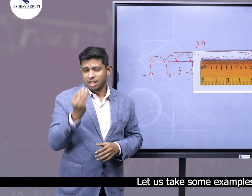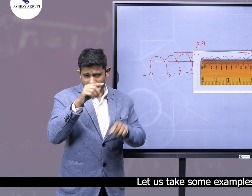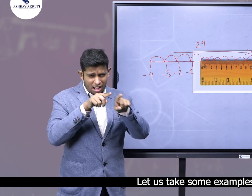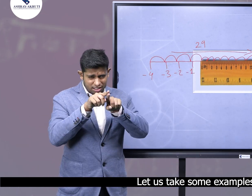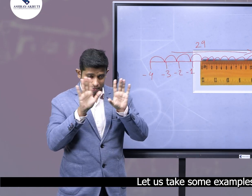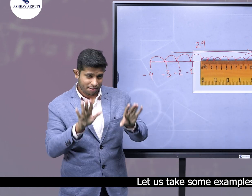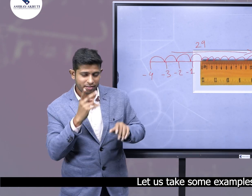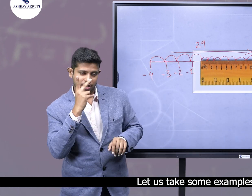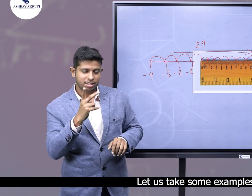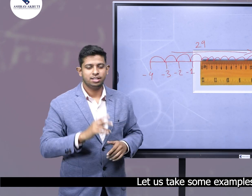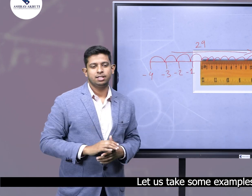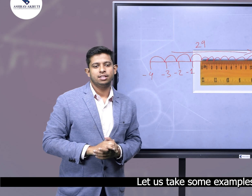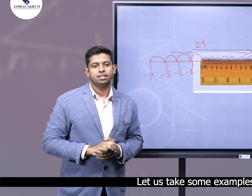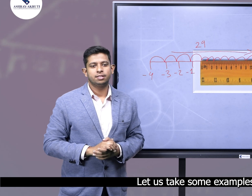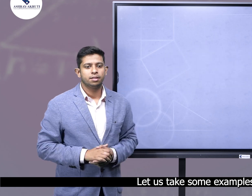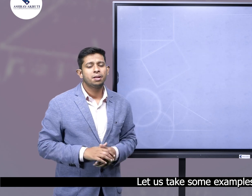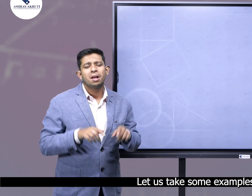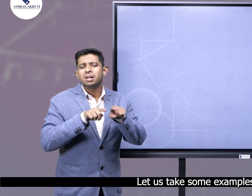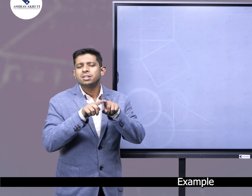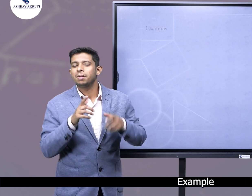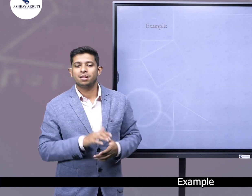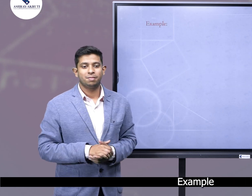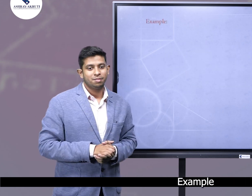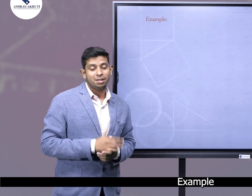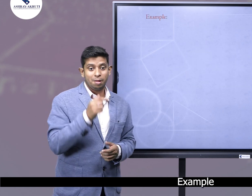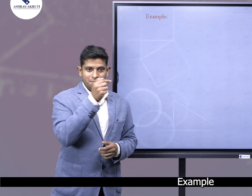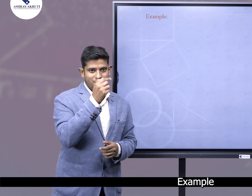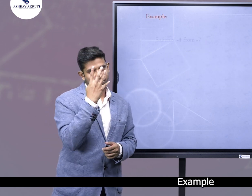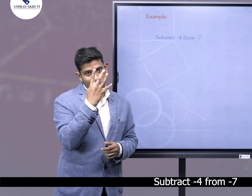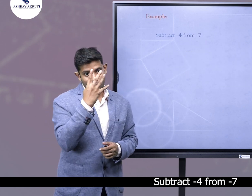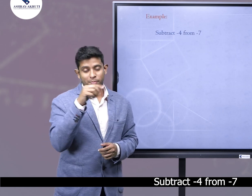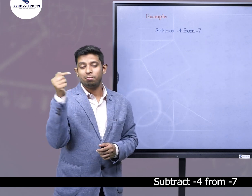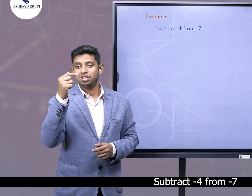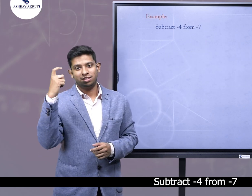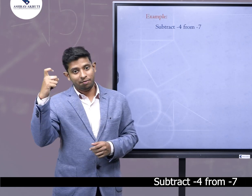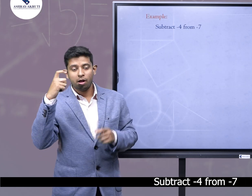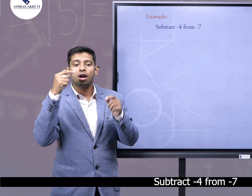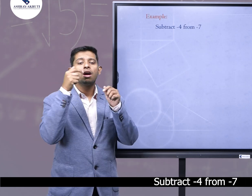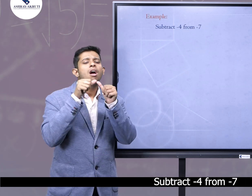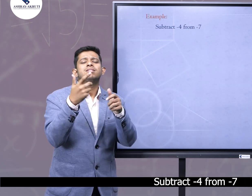Let us take some examples. Example: subtract minus 4 from minus